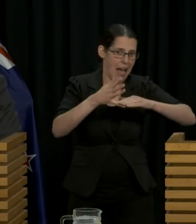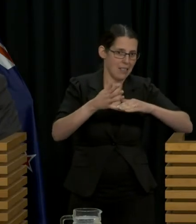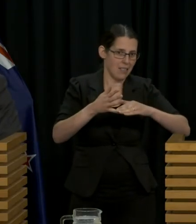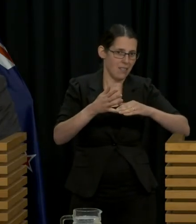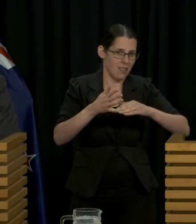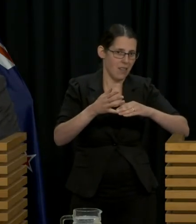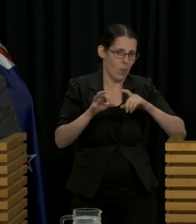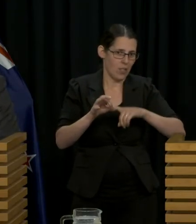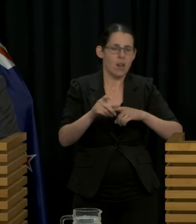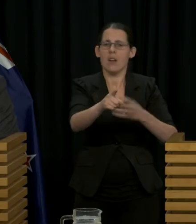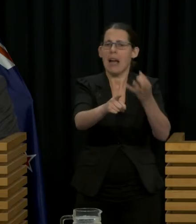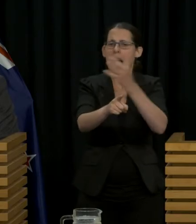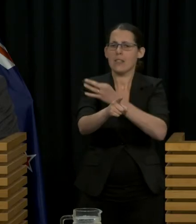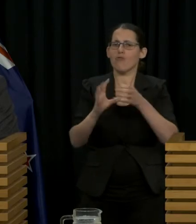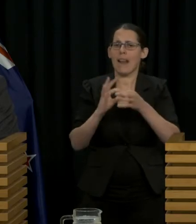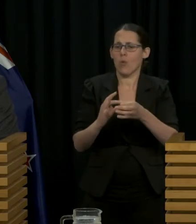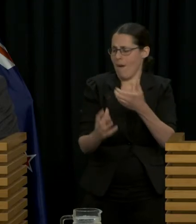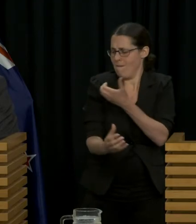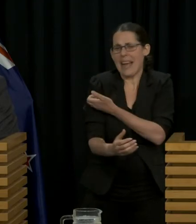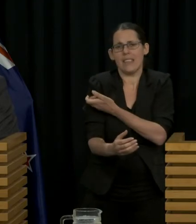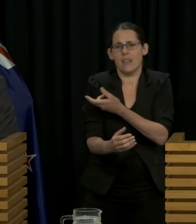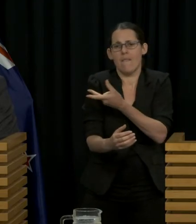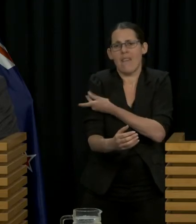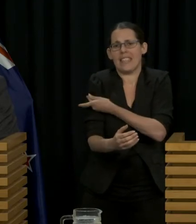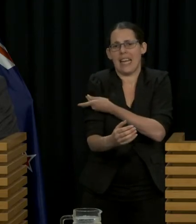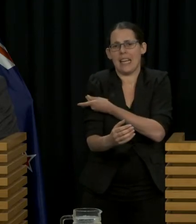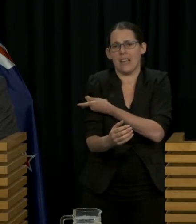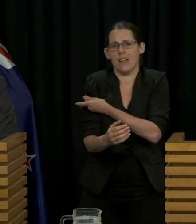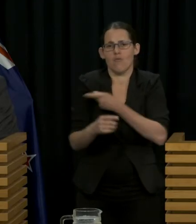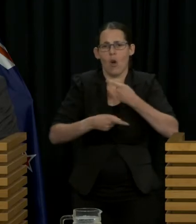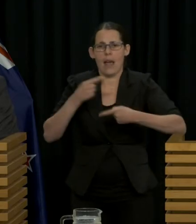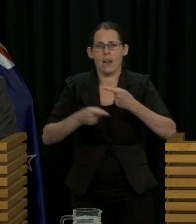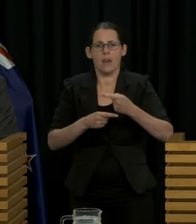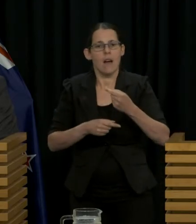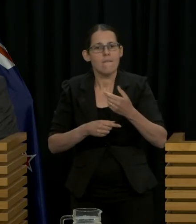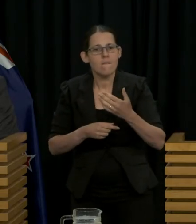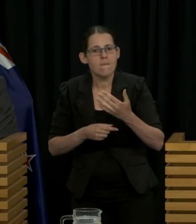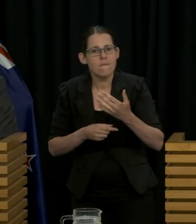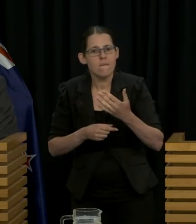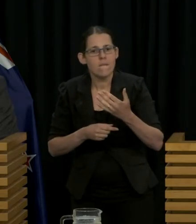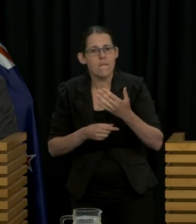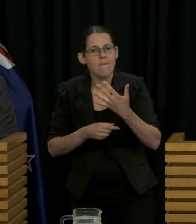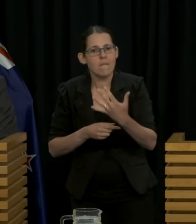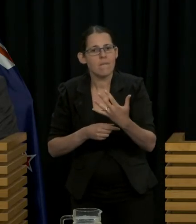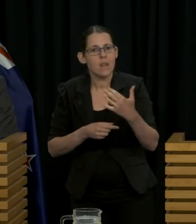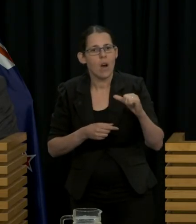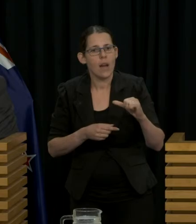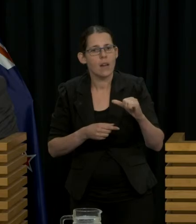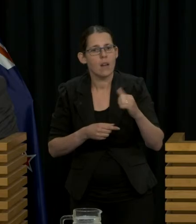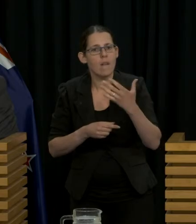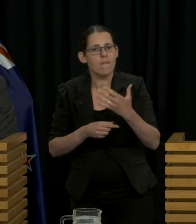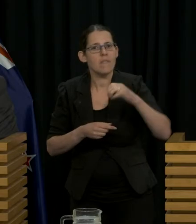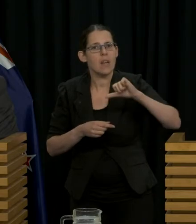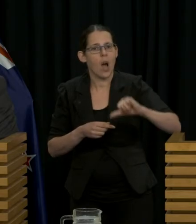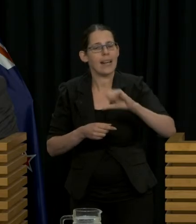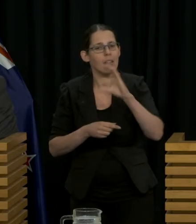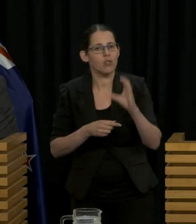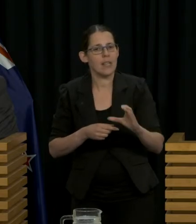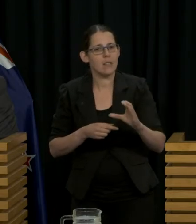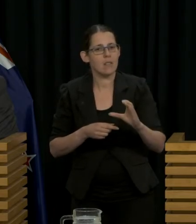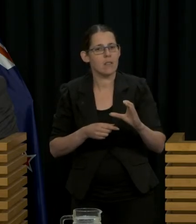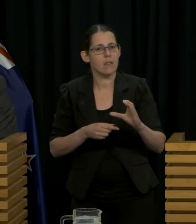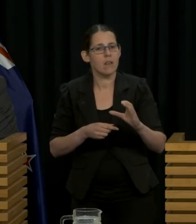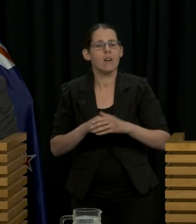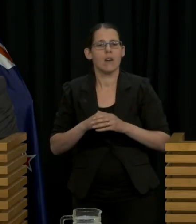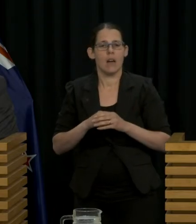vaccine rollouts. 59 countries have already started vaccinating people around the world. 80 million shots administered. In the US alone,